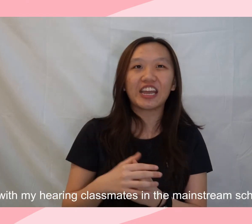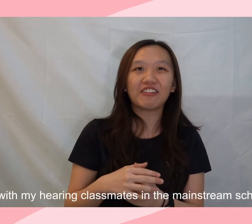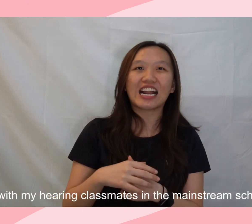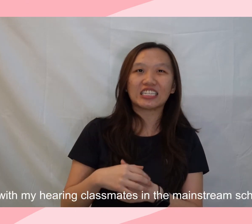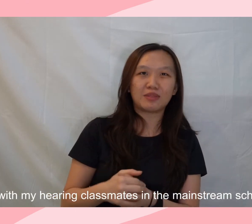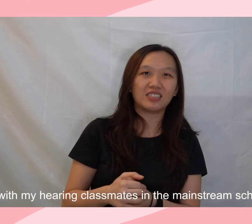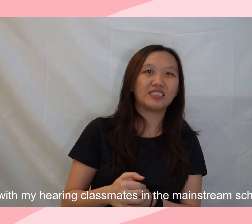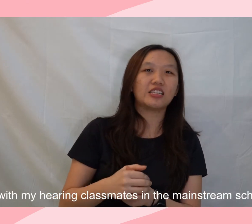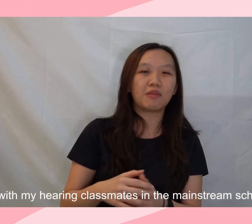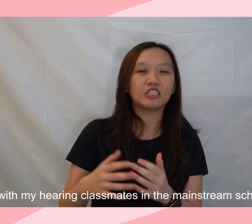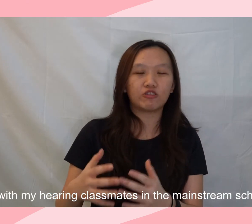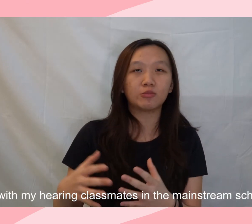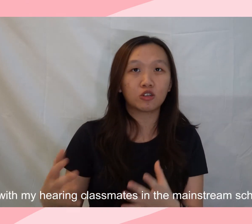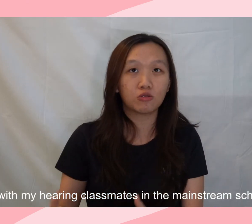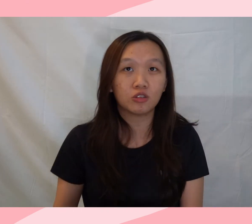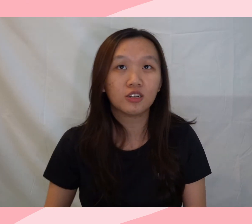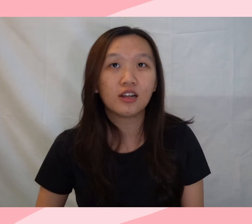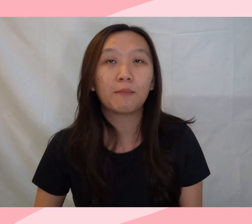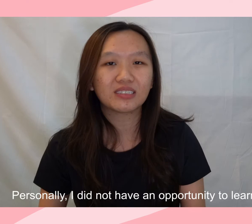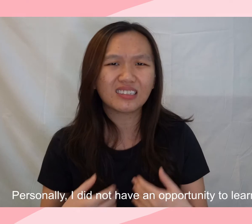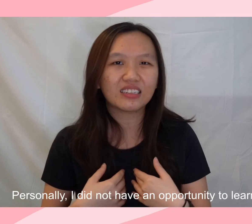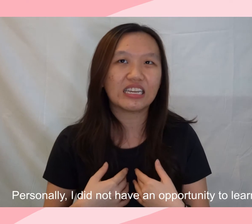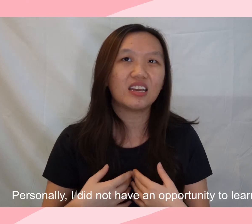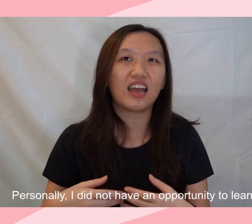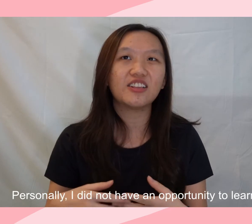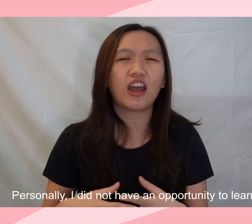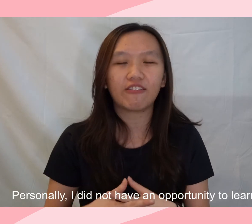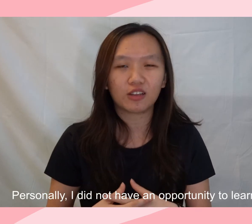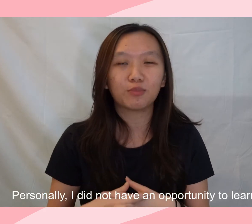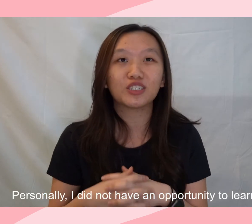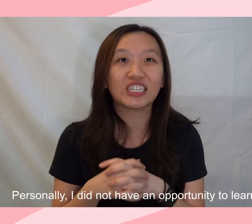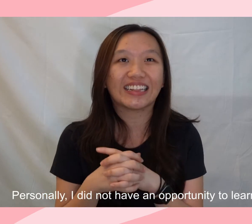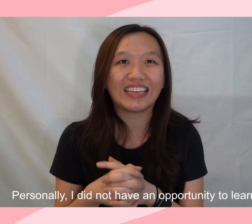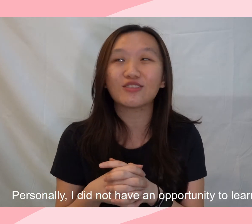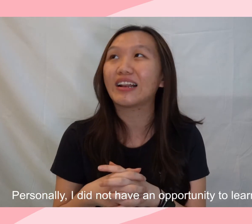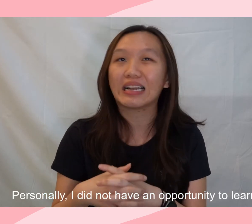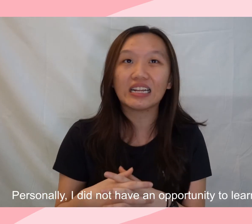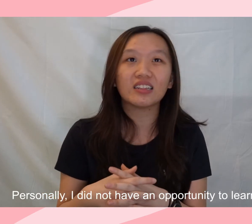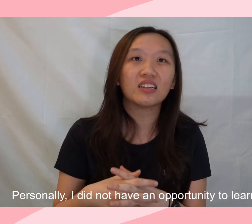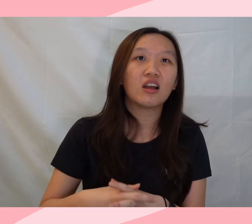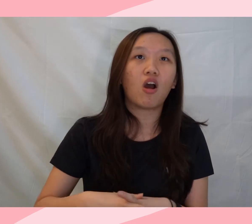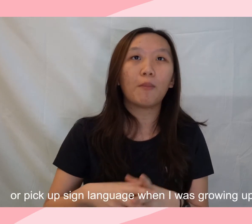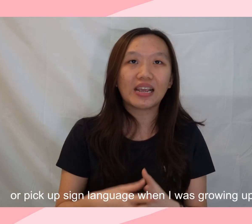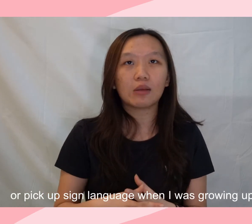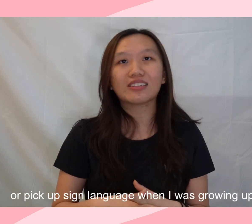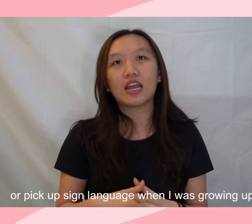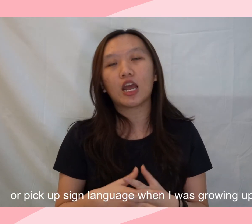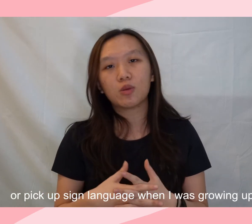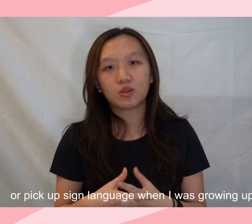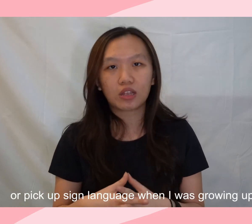hearing classmates in the mainstream school. Personally, I did not have the opportunity to learn or pick up sign language when I